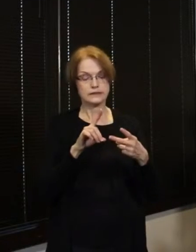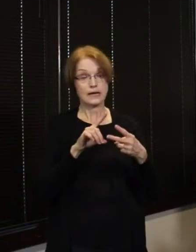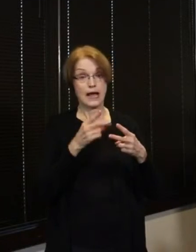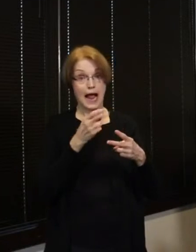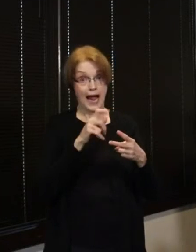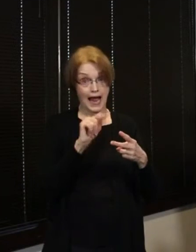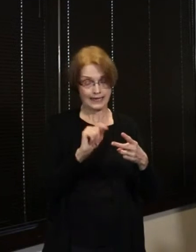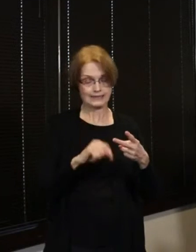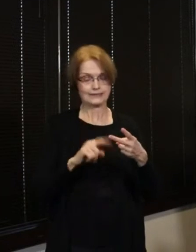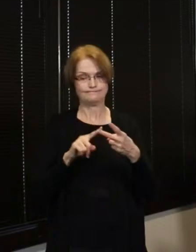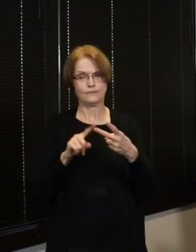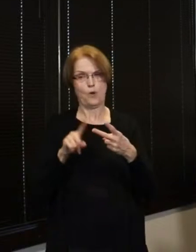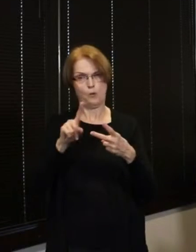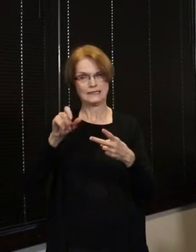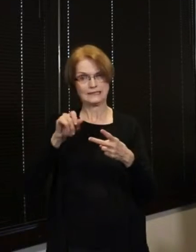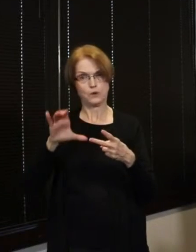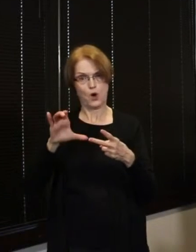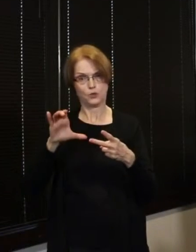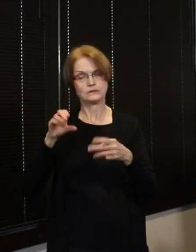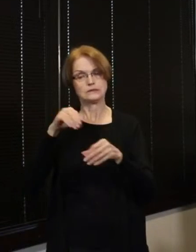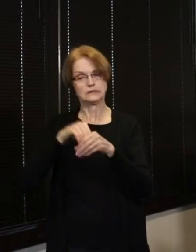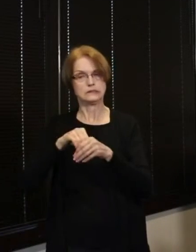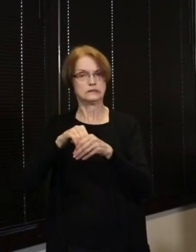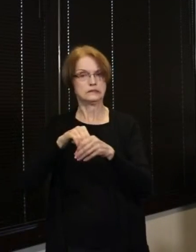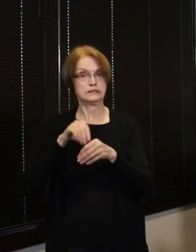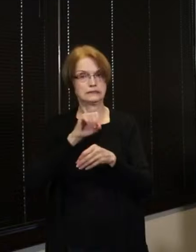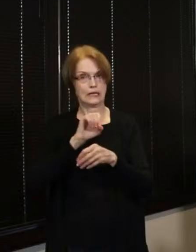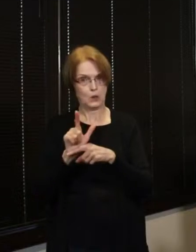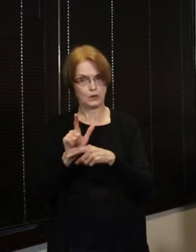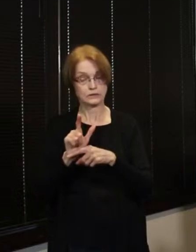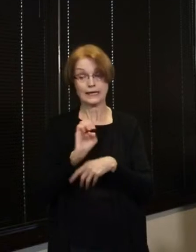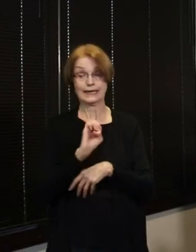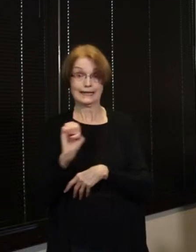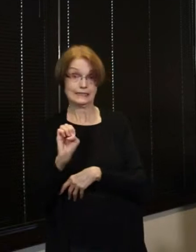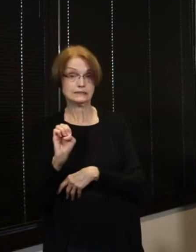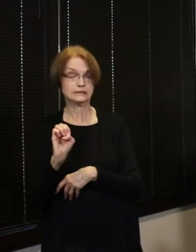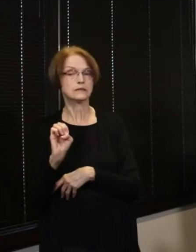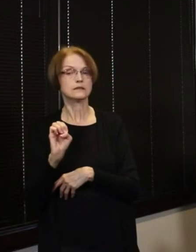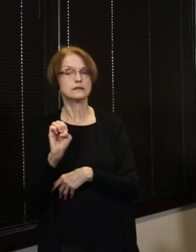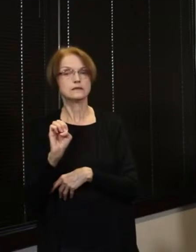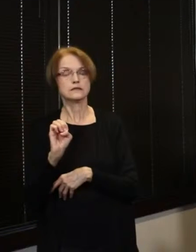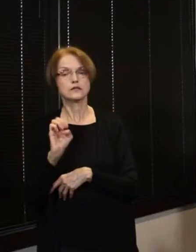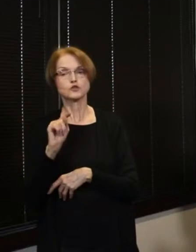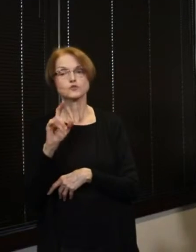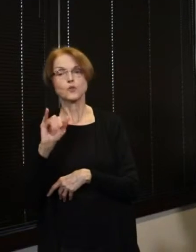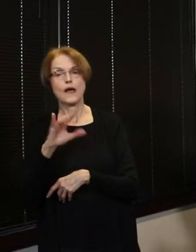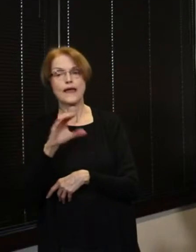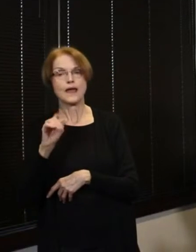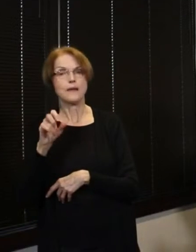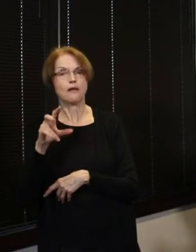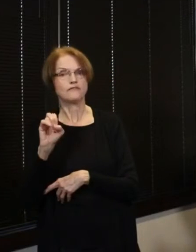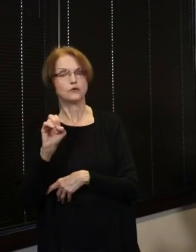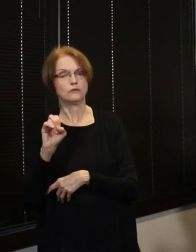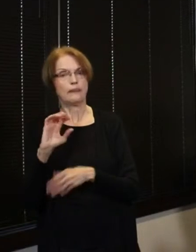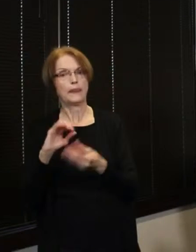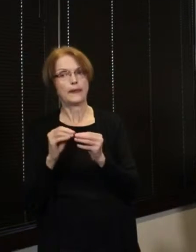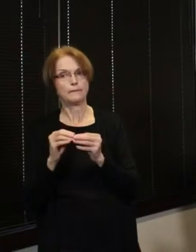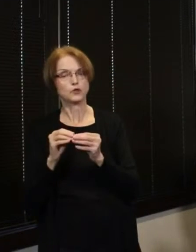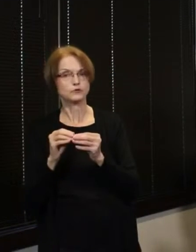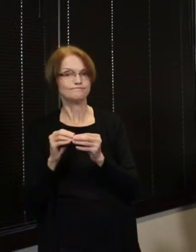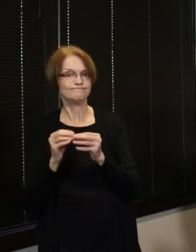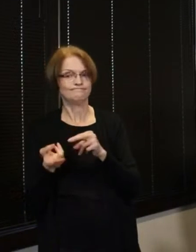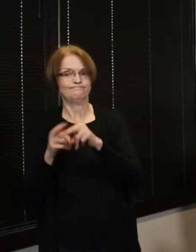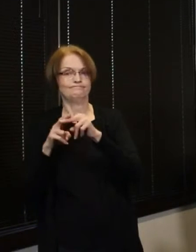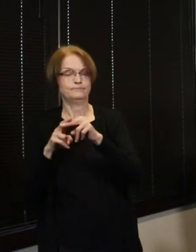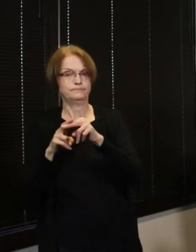uptick in one of the zip codes, and then on the east side it was Troy and Belleville, Illinois. But as you can see, reflected